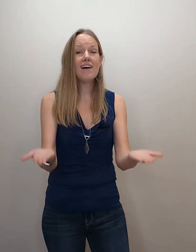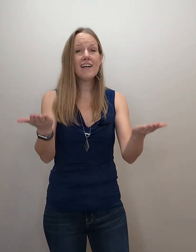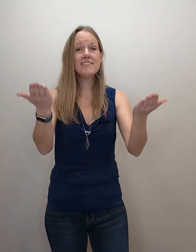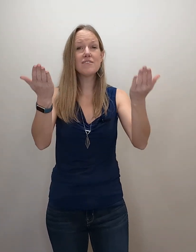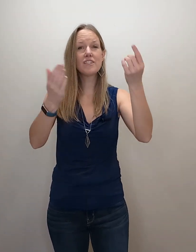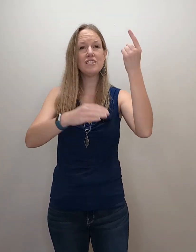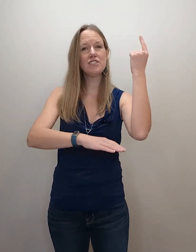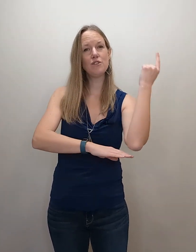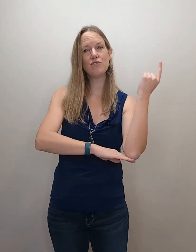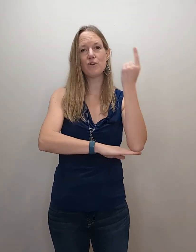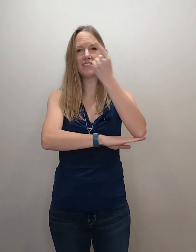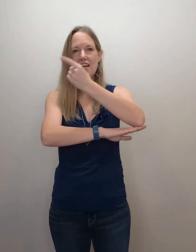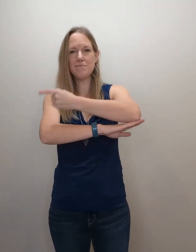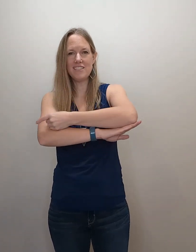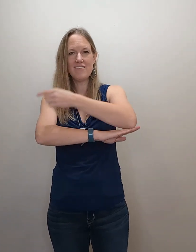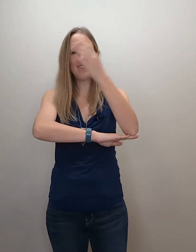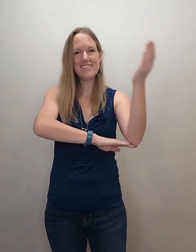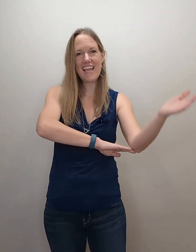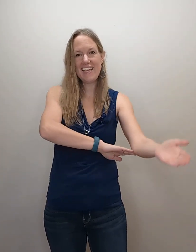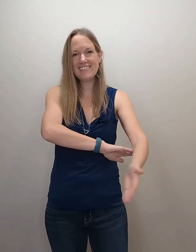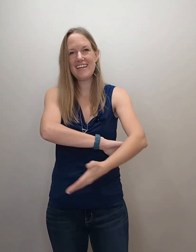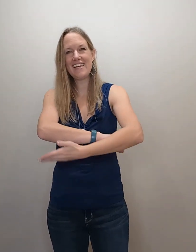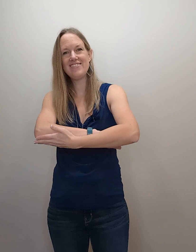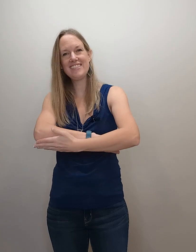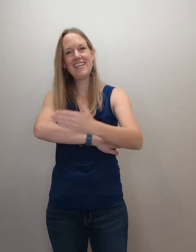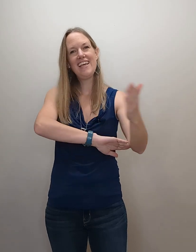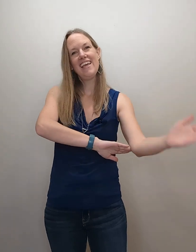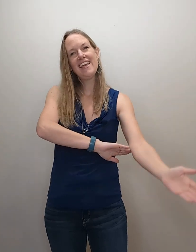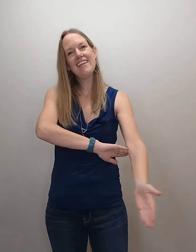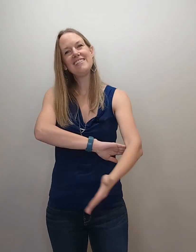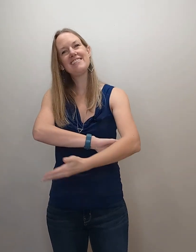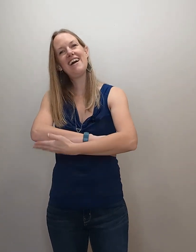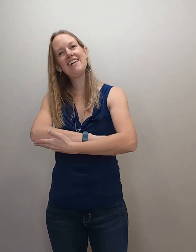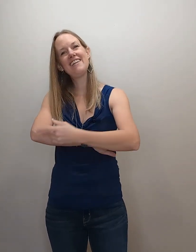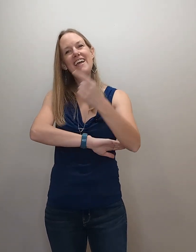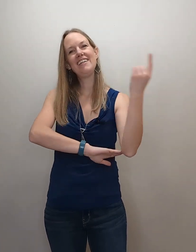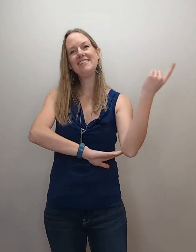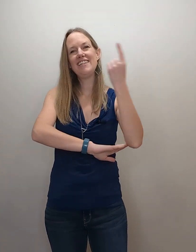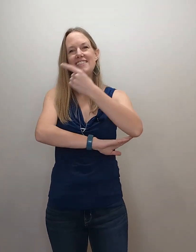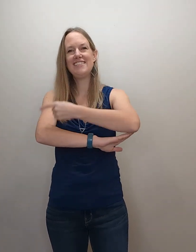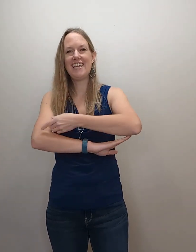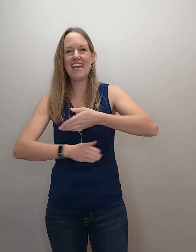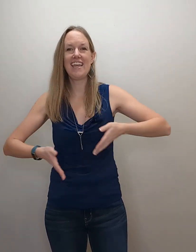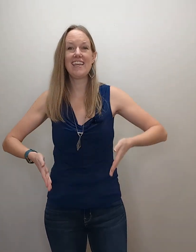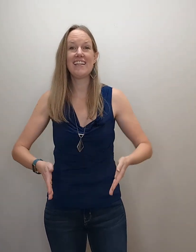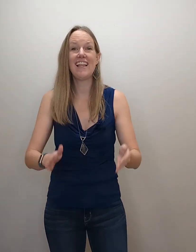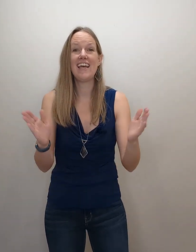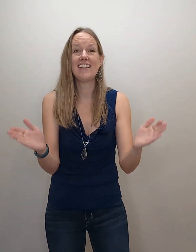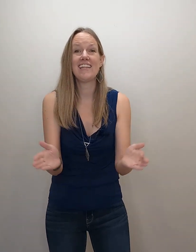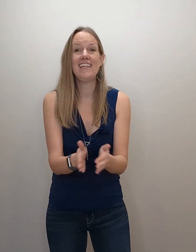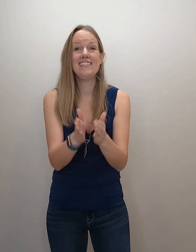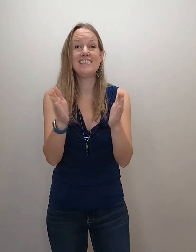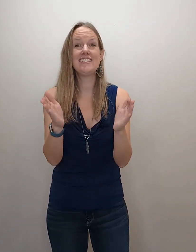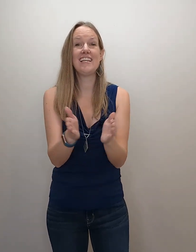arise. And we're going to just do it 4 times, even though it's 8 times in the song. Night and day, let